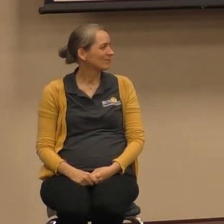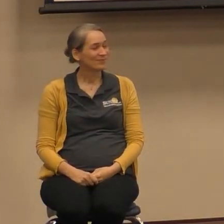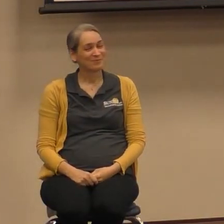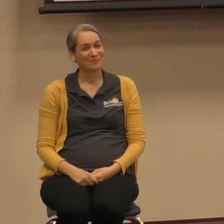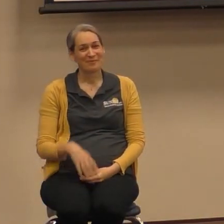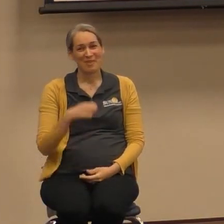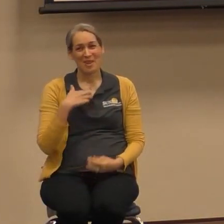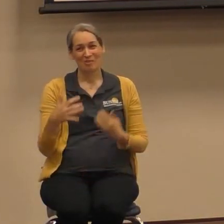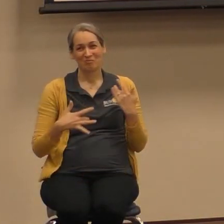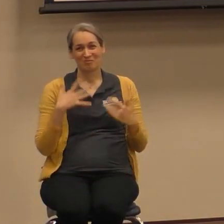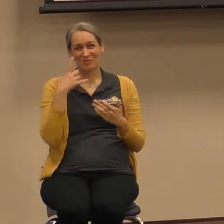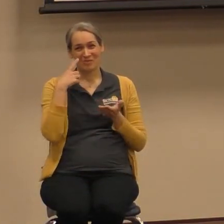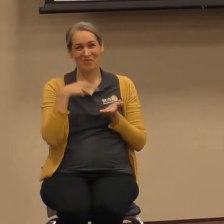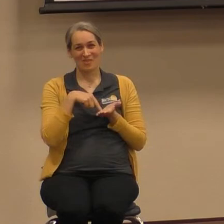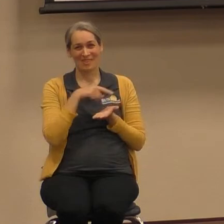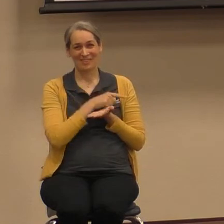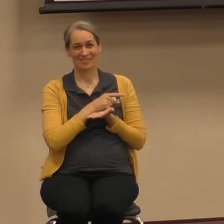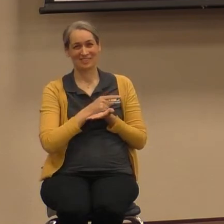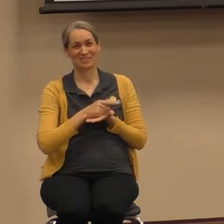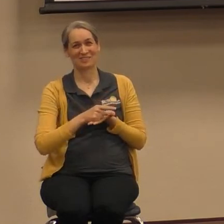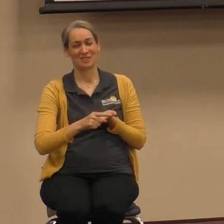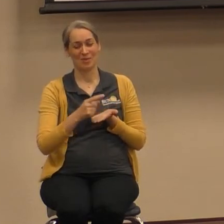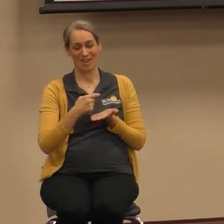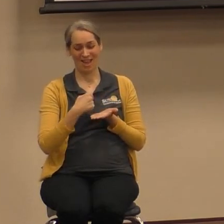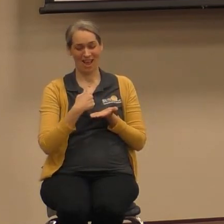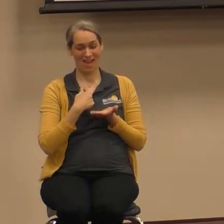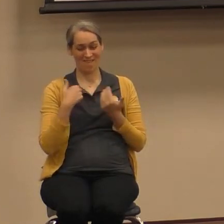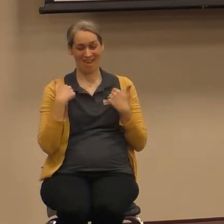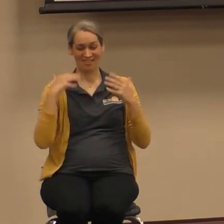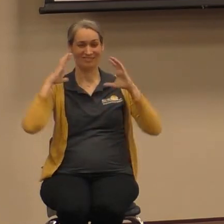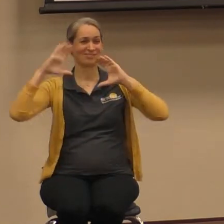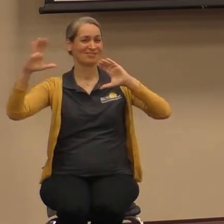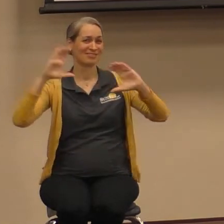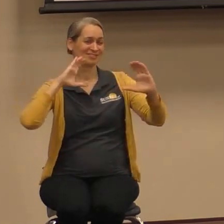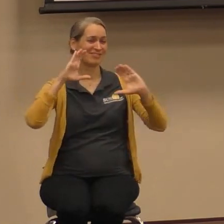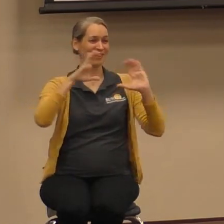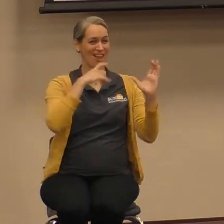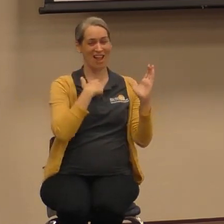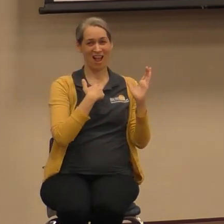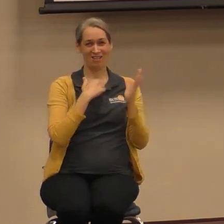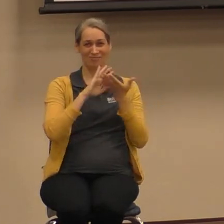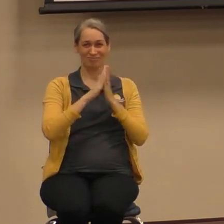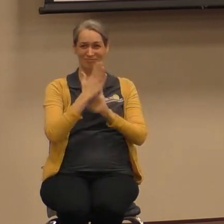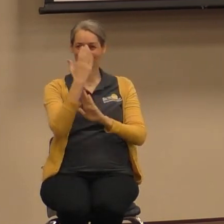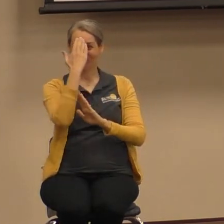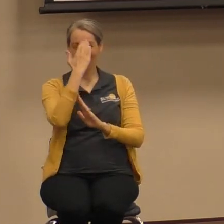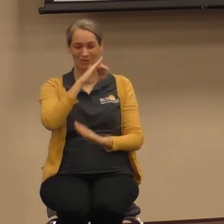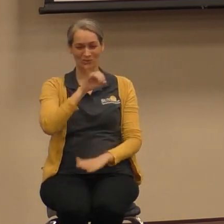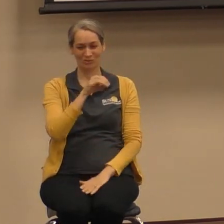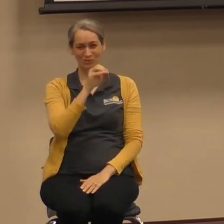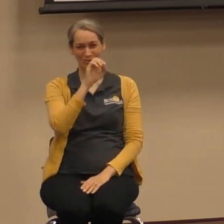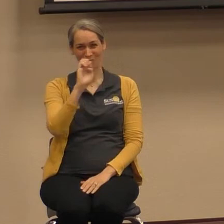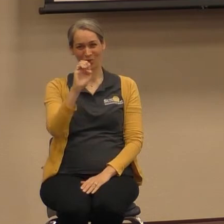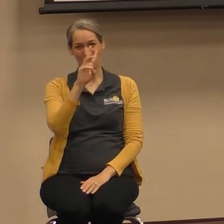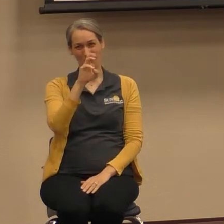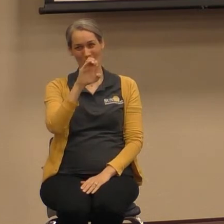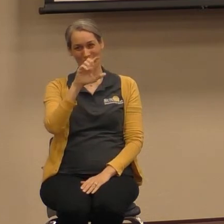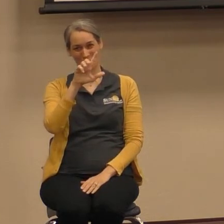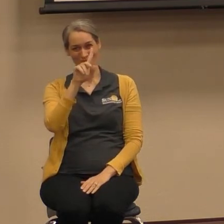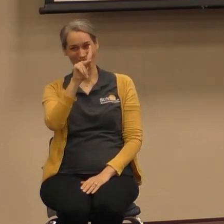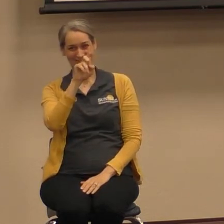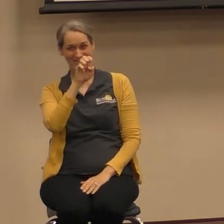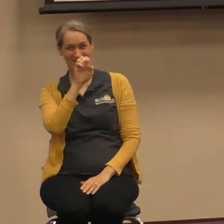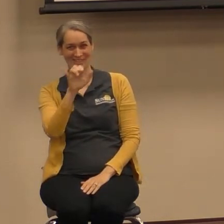Well, I'm excited for this week for us. I have been in conversations and getting to know Joe Wilkey, who's going to be speaking to us this morning